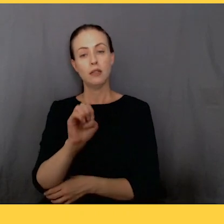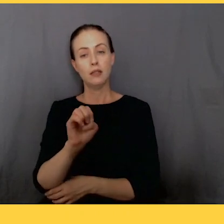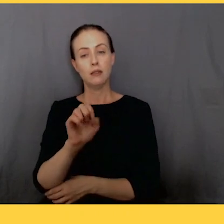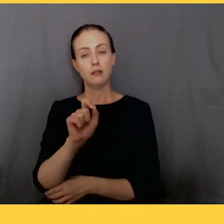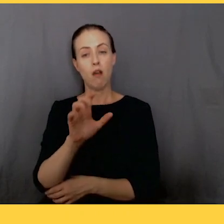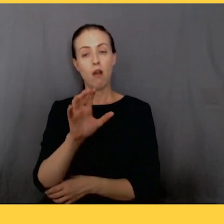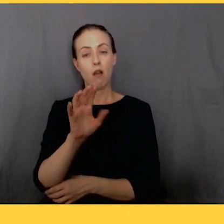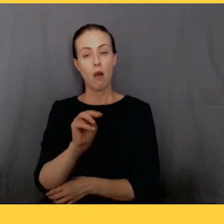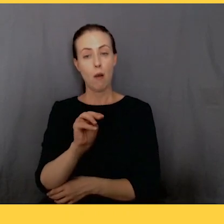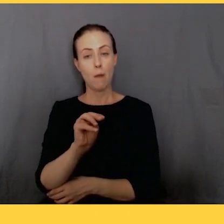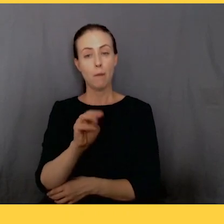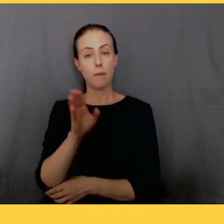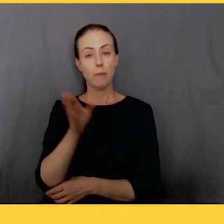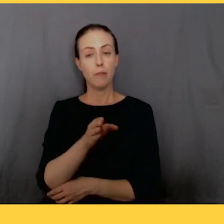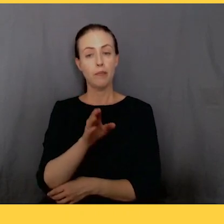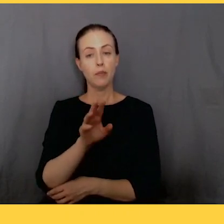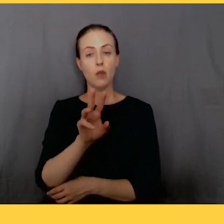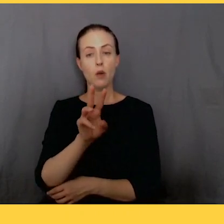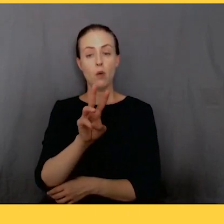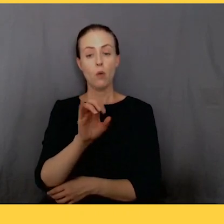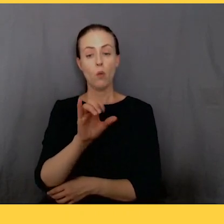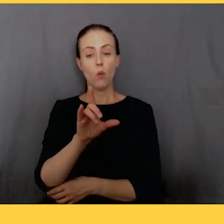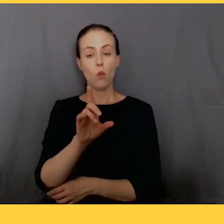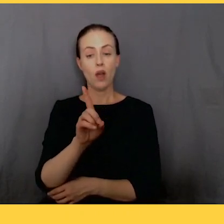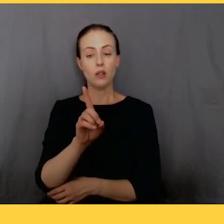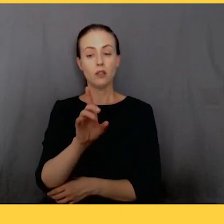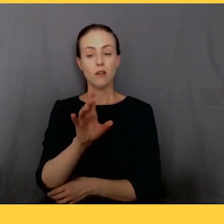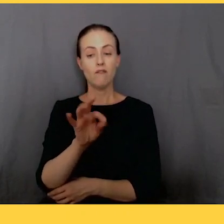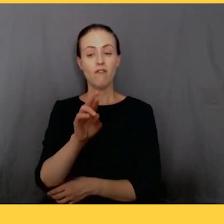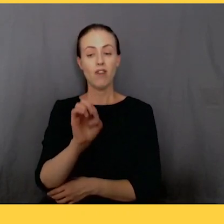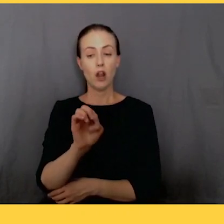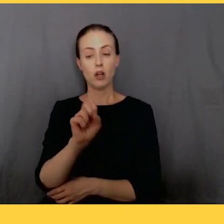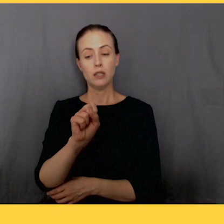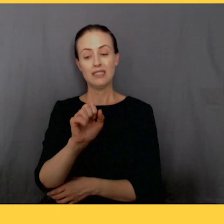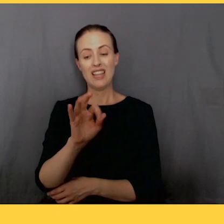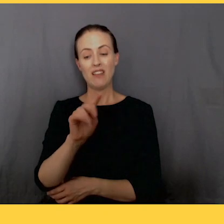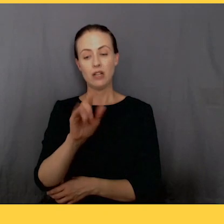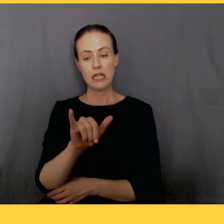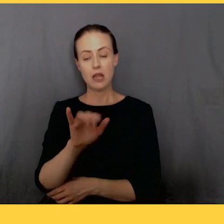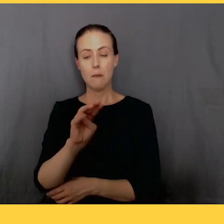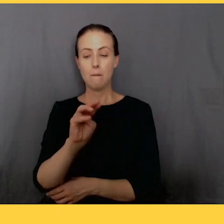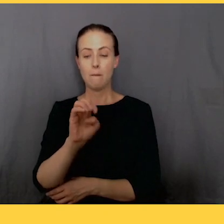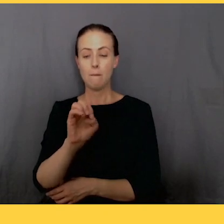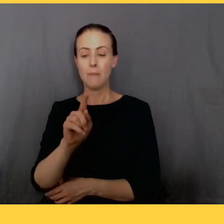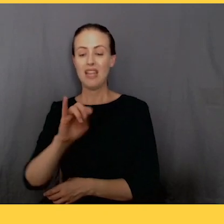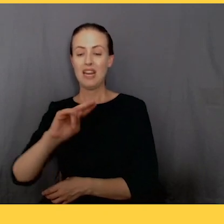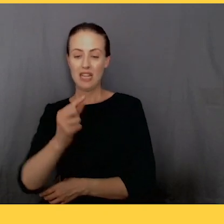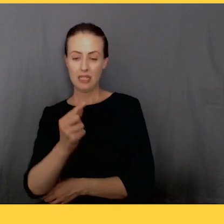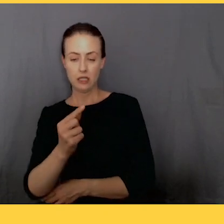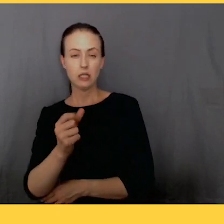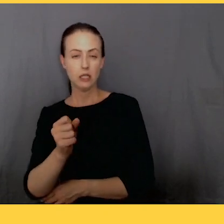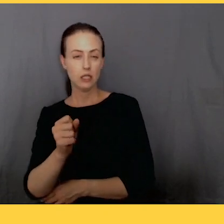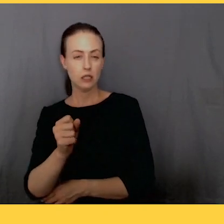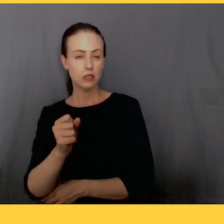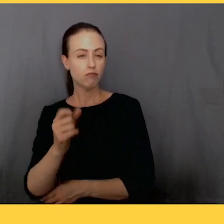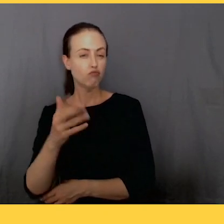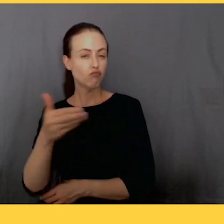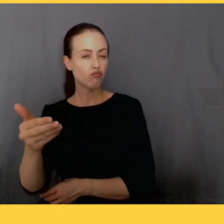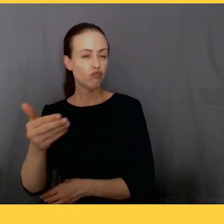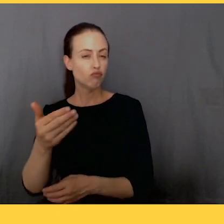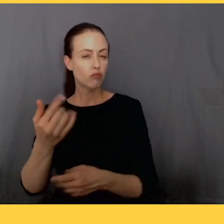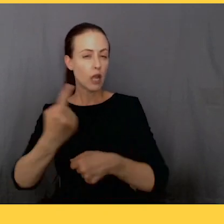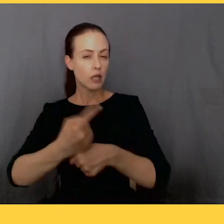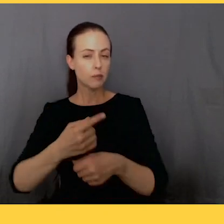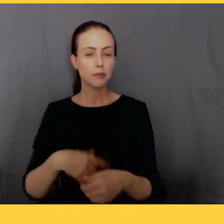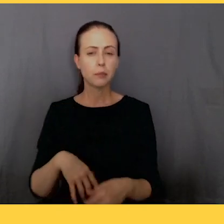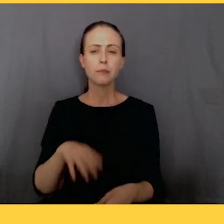sce.com/wildfire safety meetings in the next 3 or 4 days. And there's another question about the weather stations. How could one access the weather